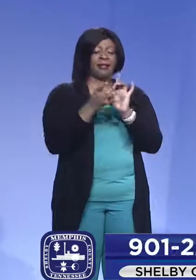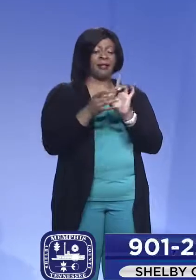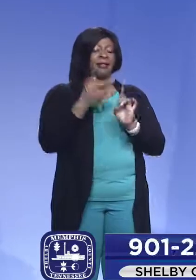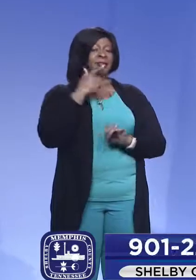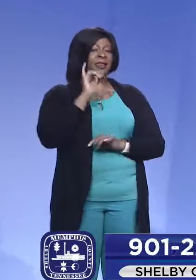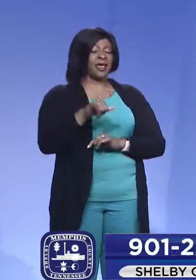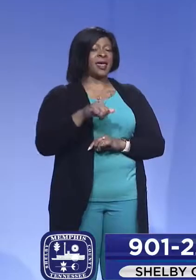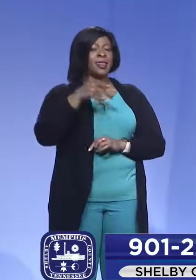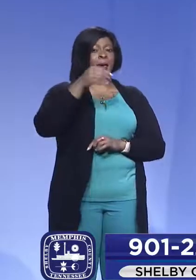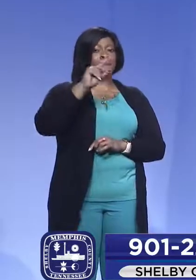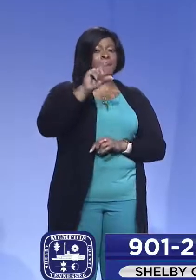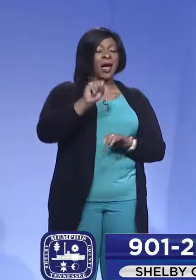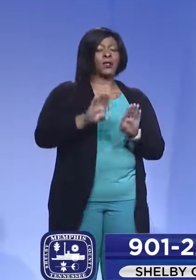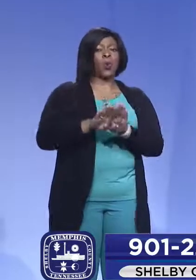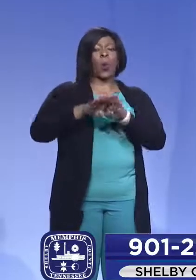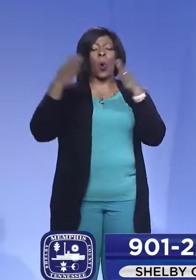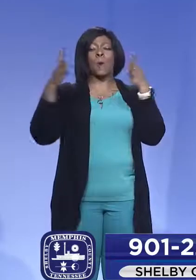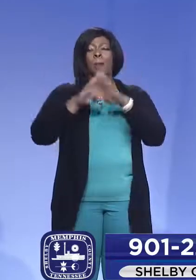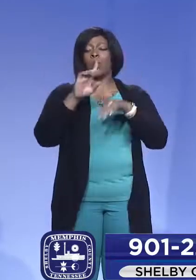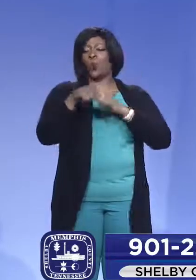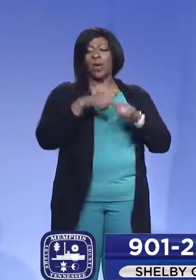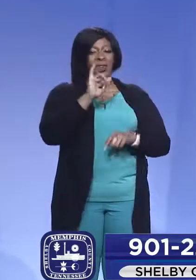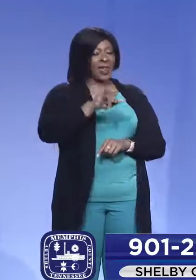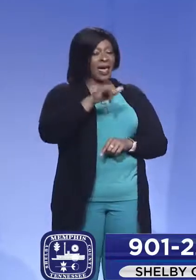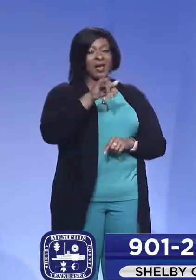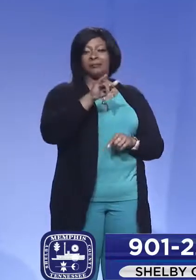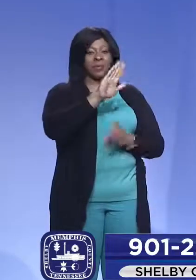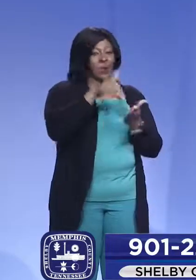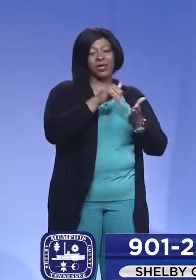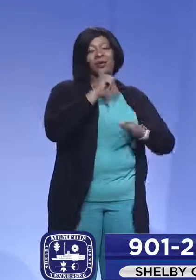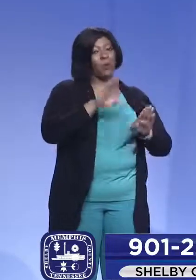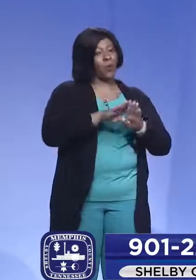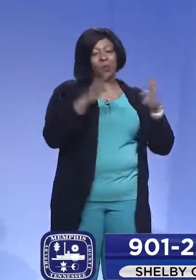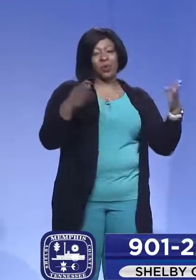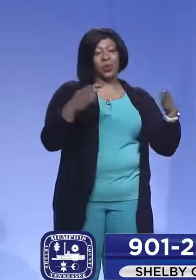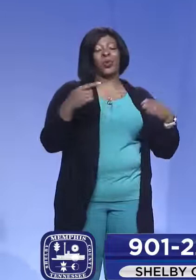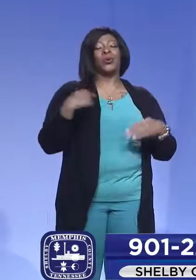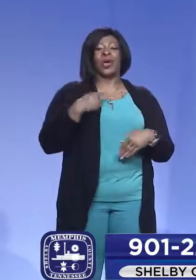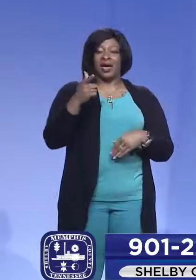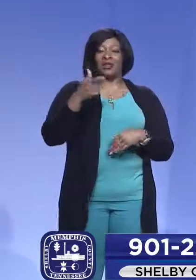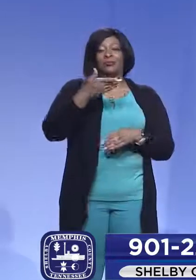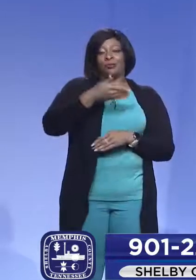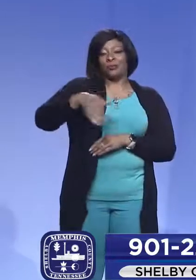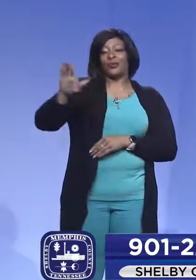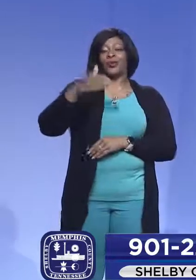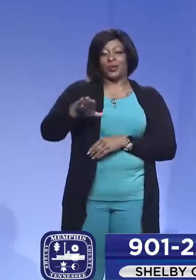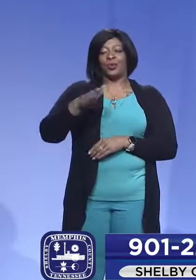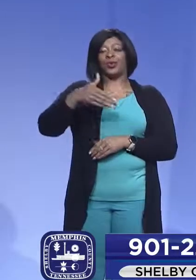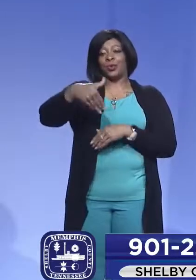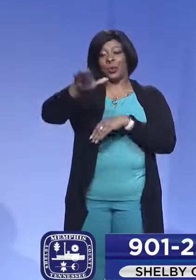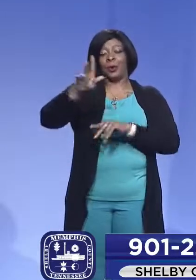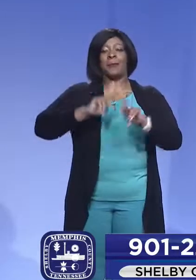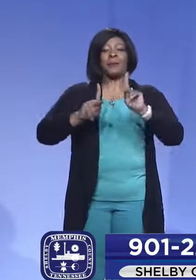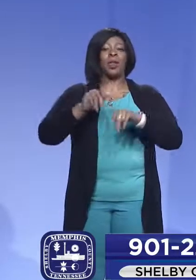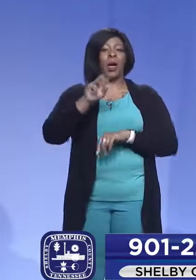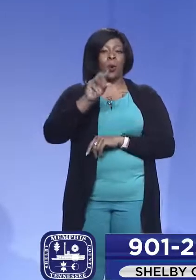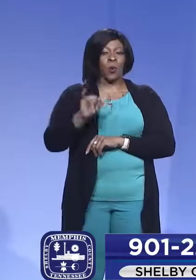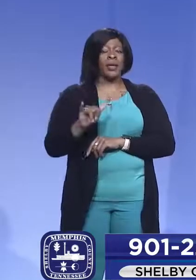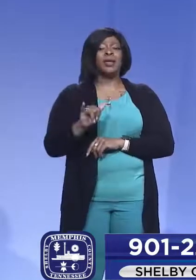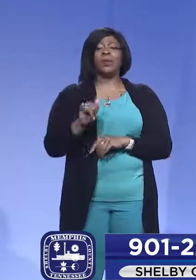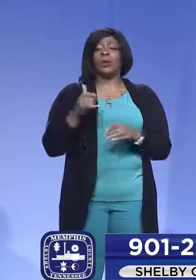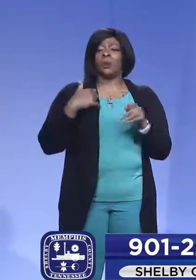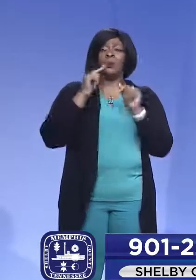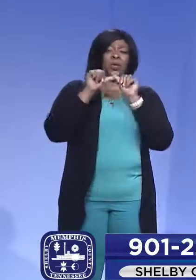the pods were open when in fact they were not. And so then we began to turn people away. What we will continue to do